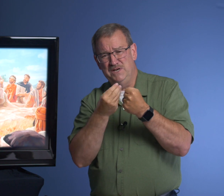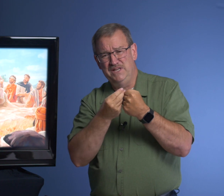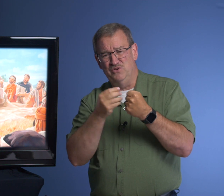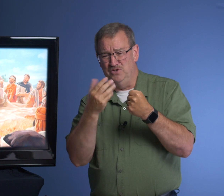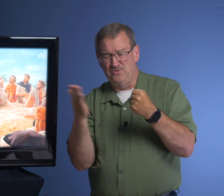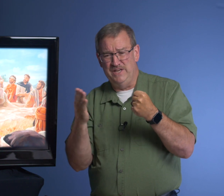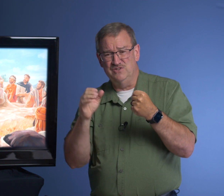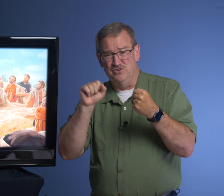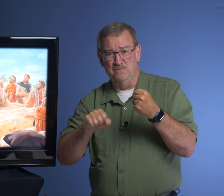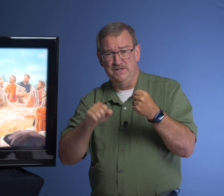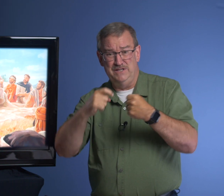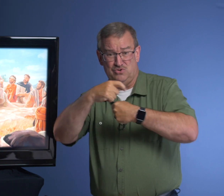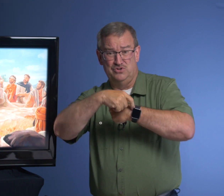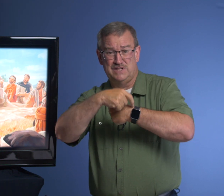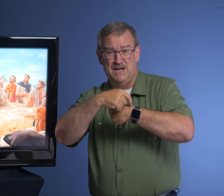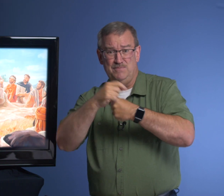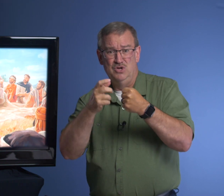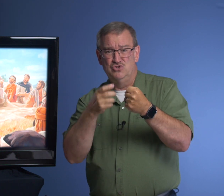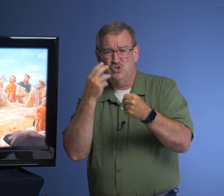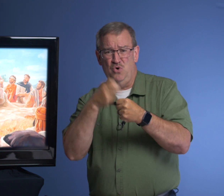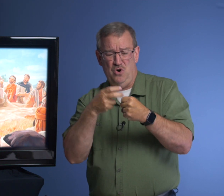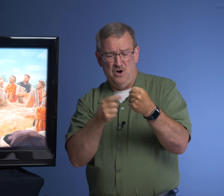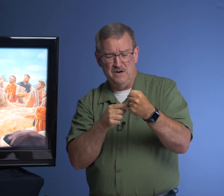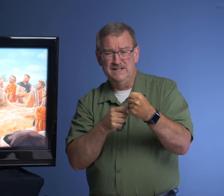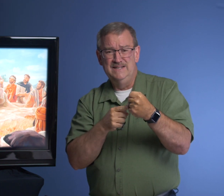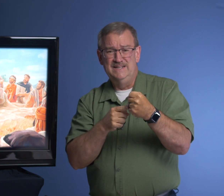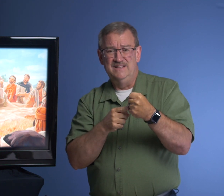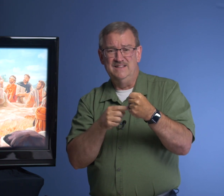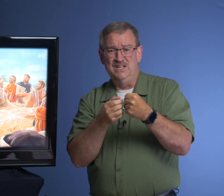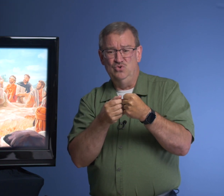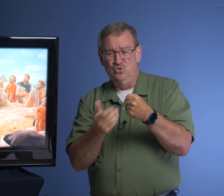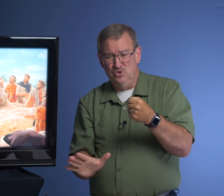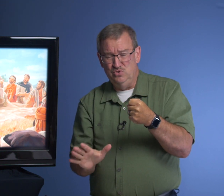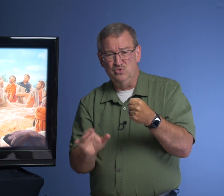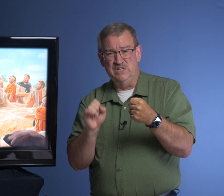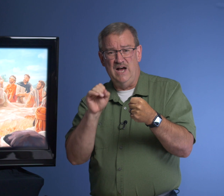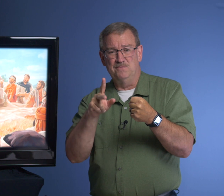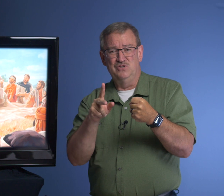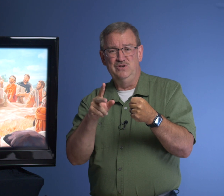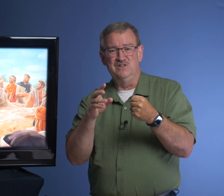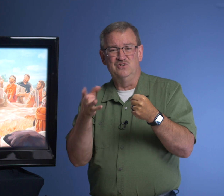money or your things or your abilities or your time so hard that you lose the opportunity to